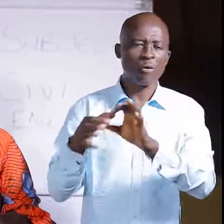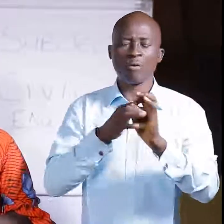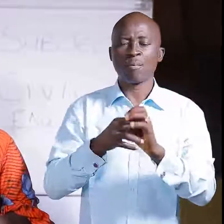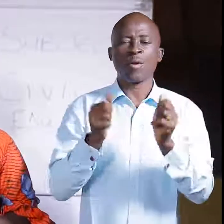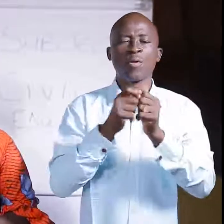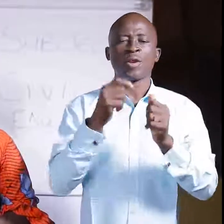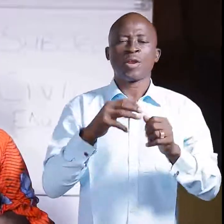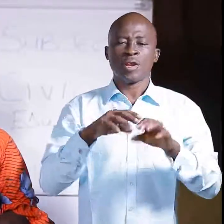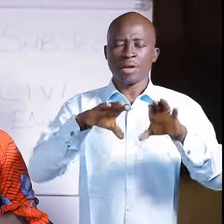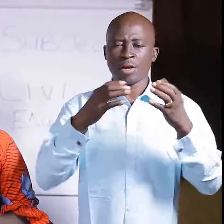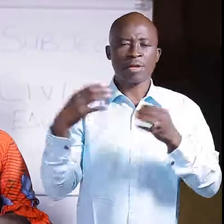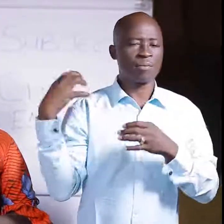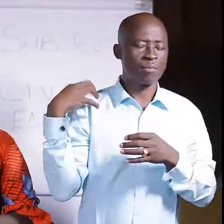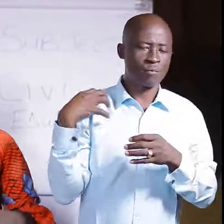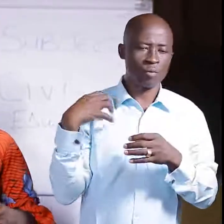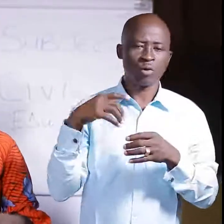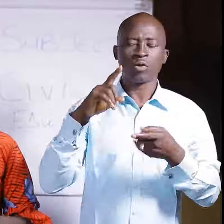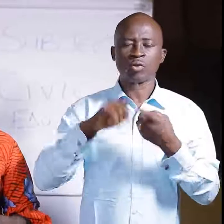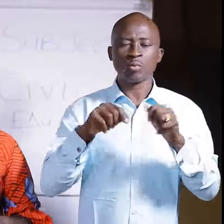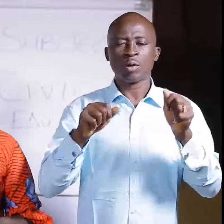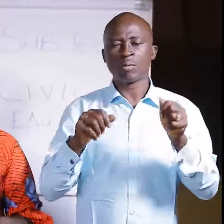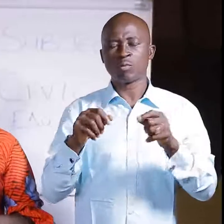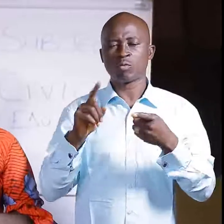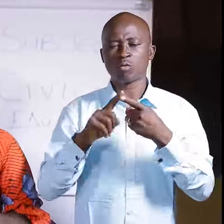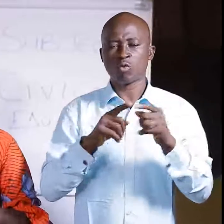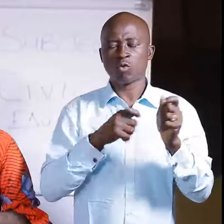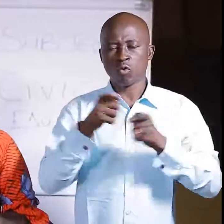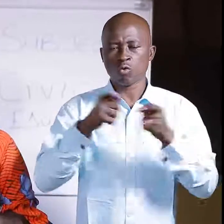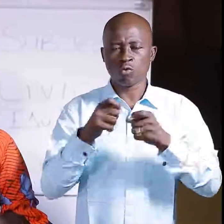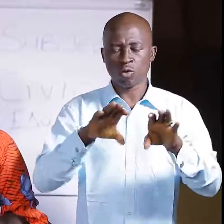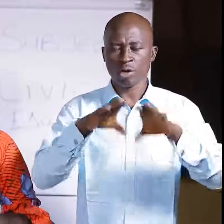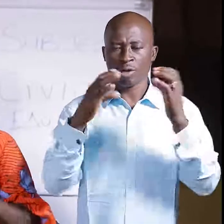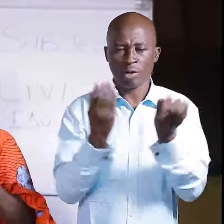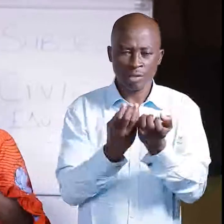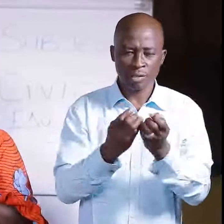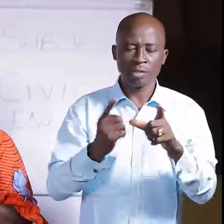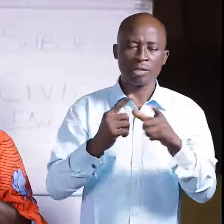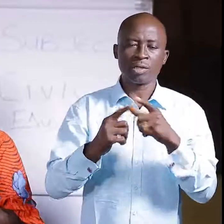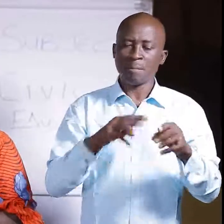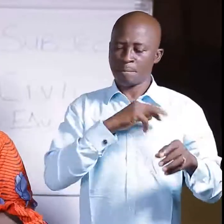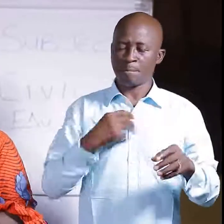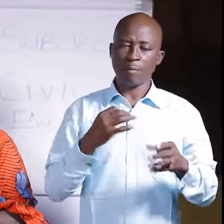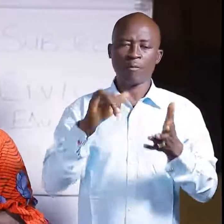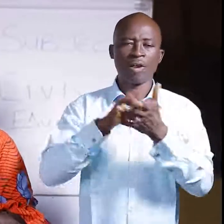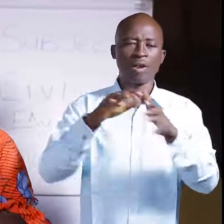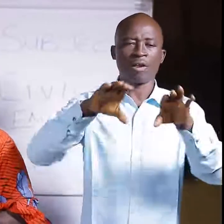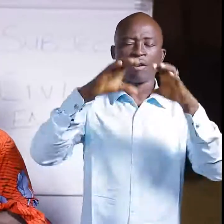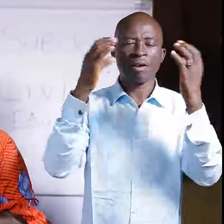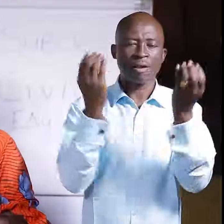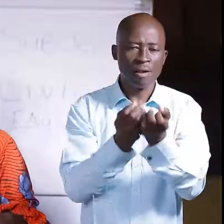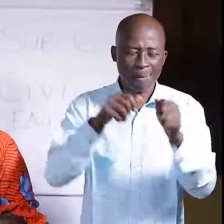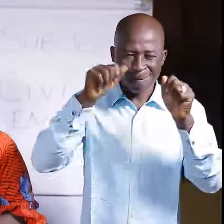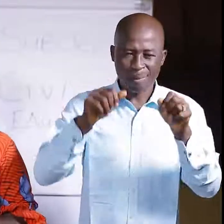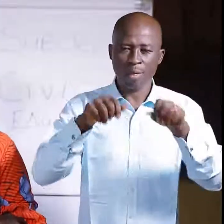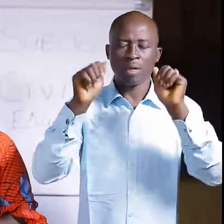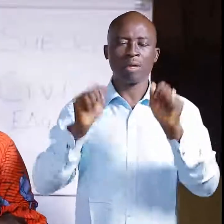the monitor to be able to bring law and order in the class, then the members of that class must be